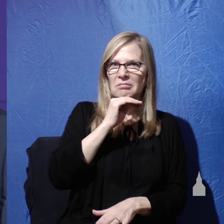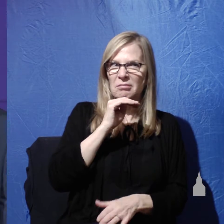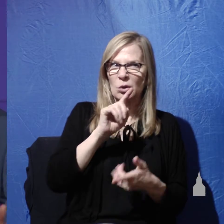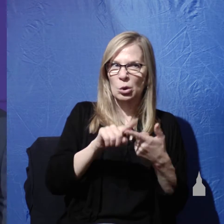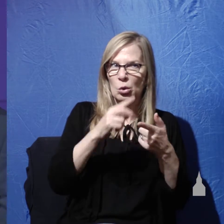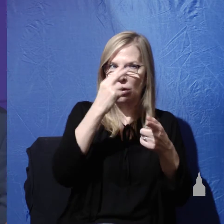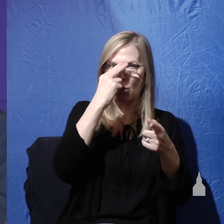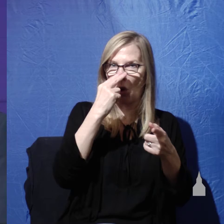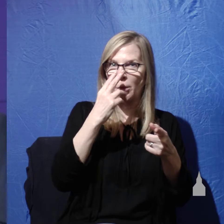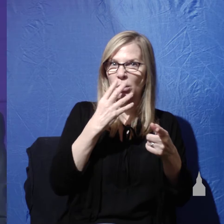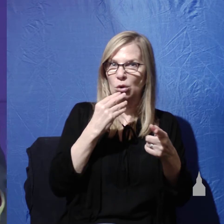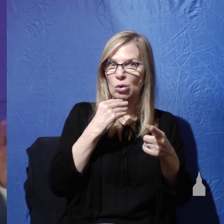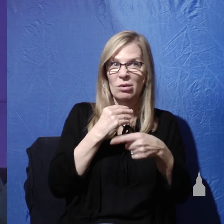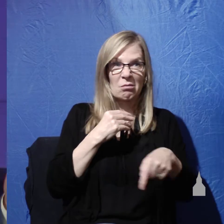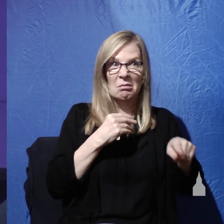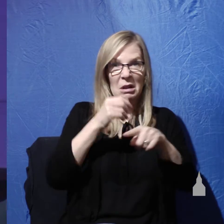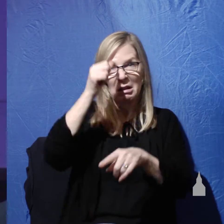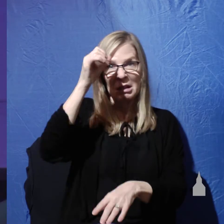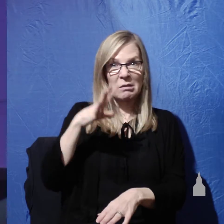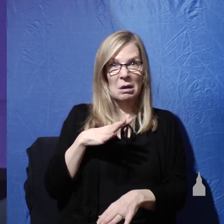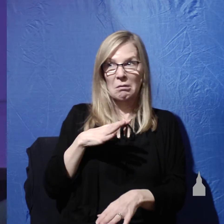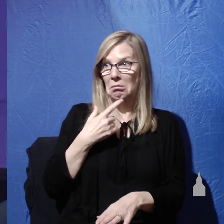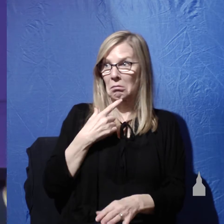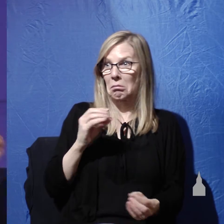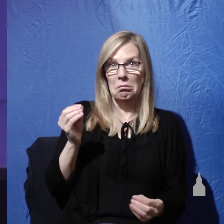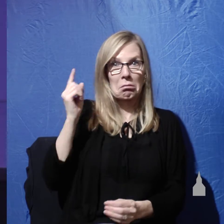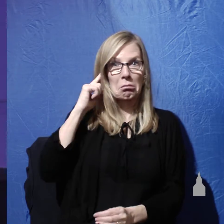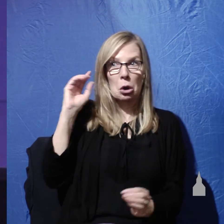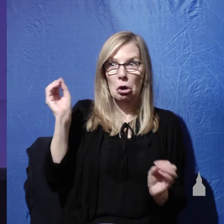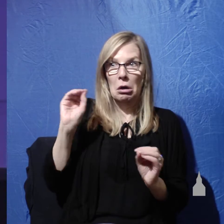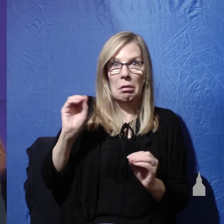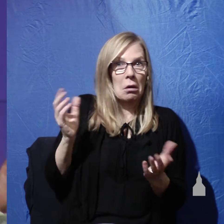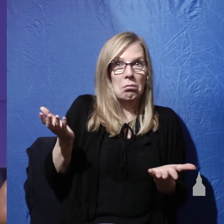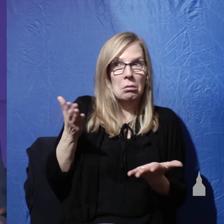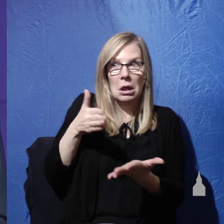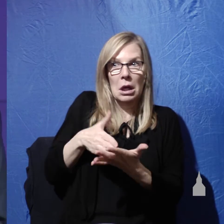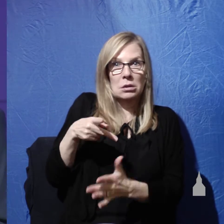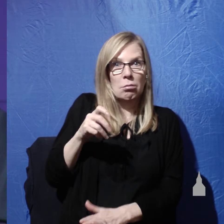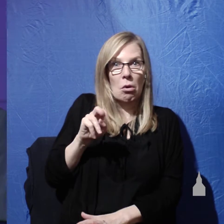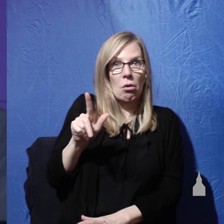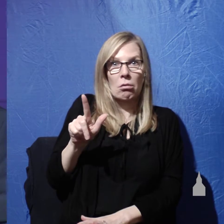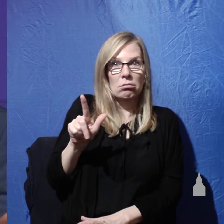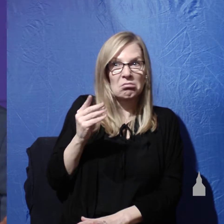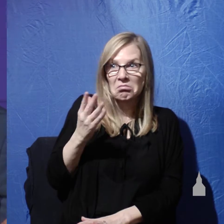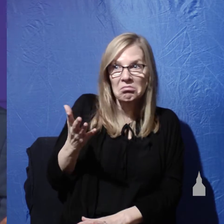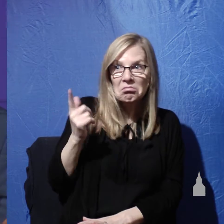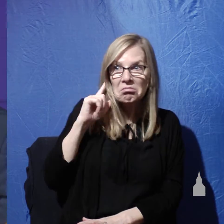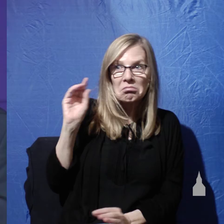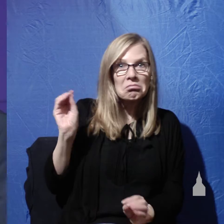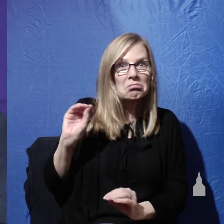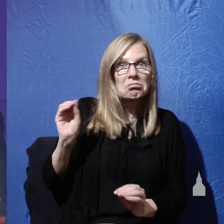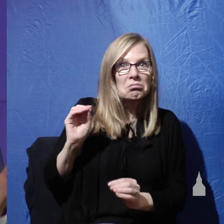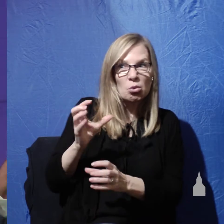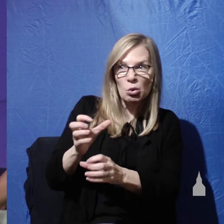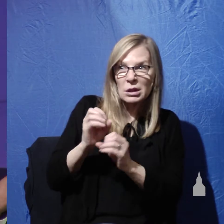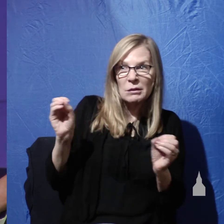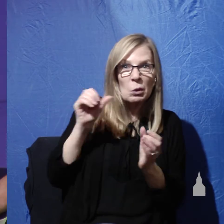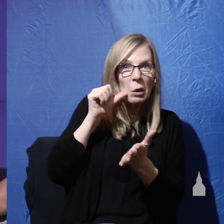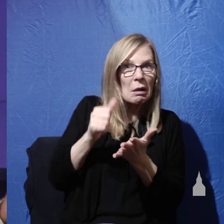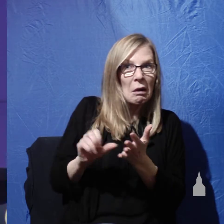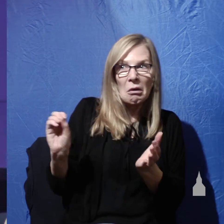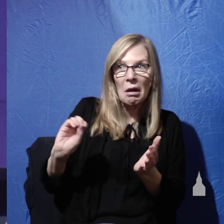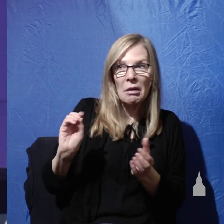Jews, these men claim to know nothing against him, nothing against Paul. They tell Paul that they hadn't received any